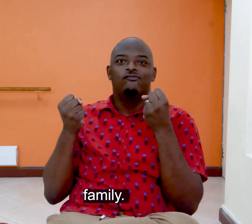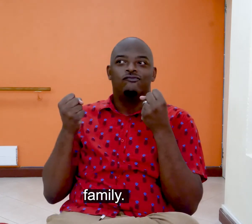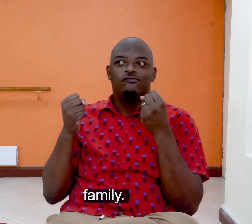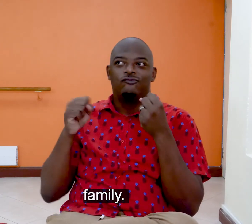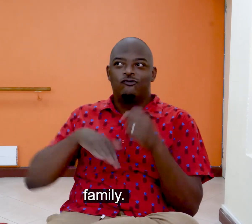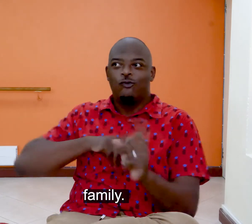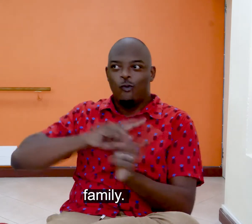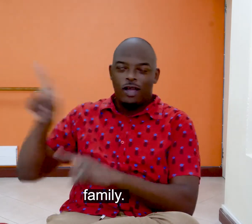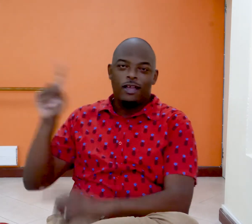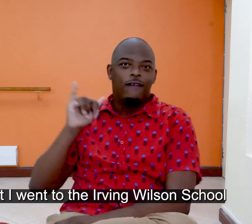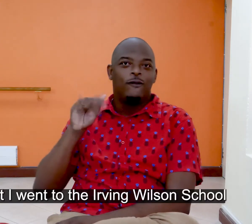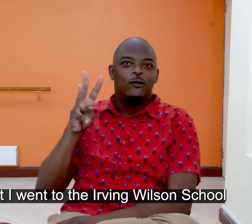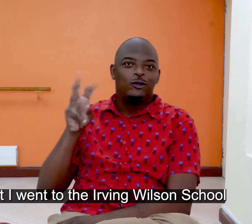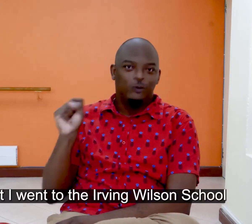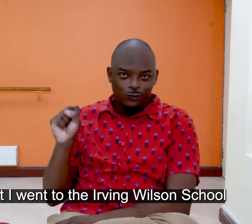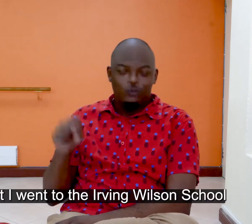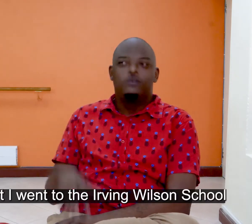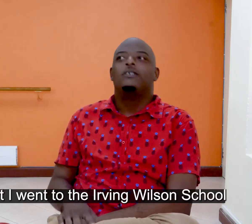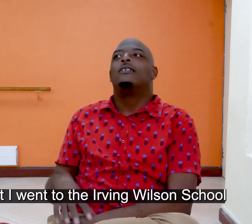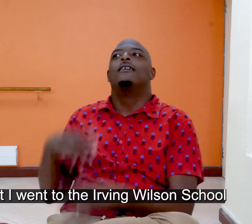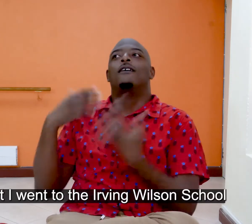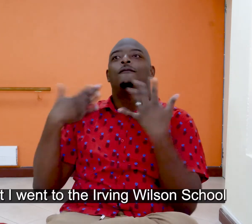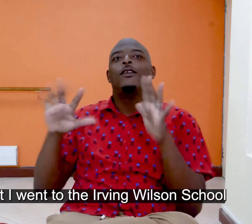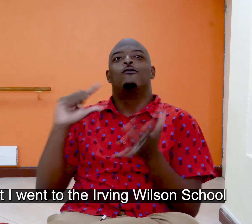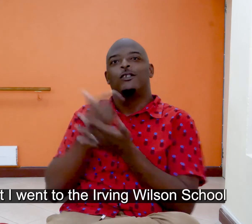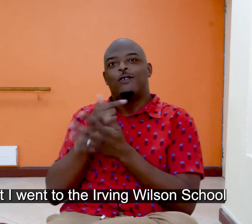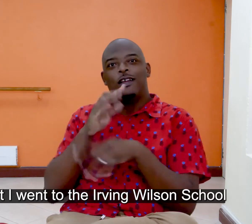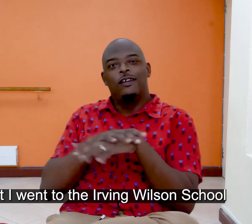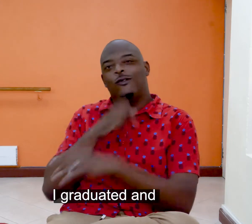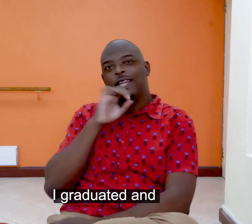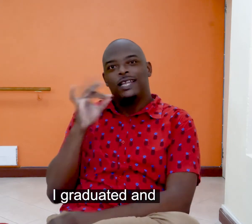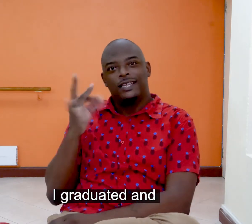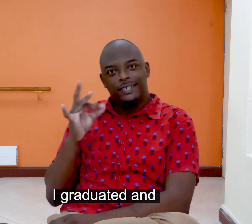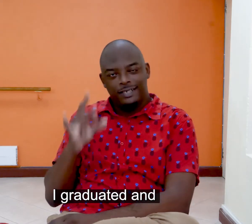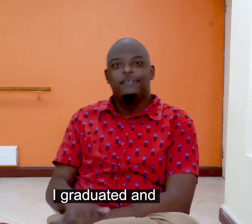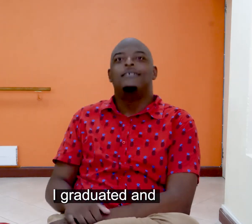family, but I went to the Irving Wilson School. I graduated